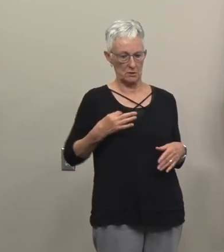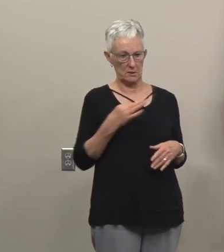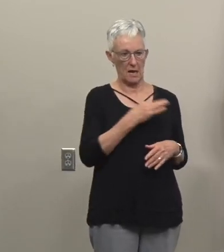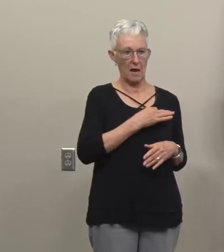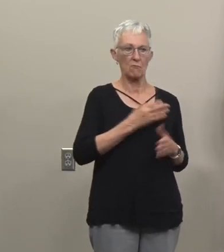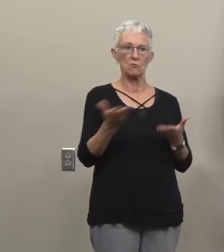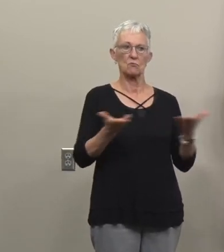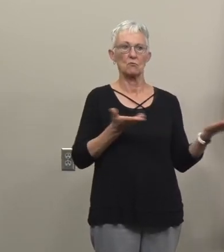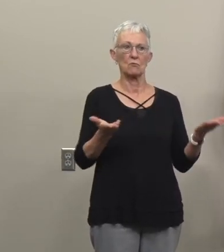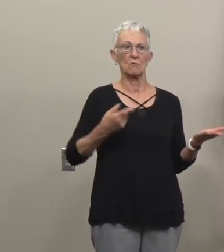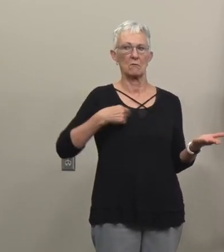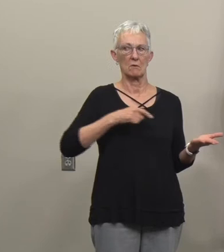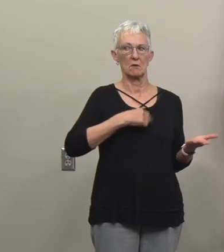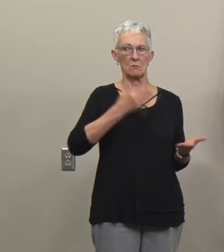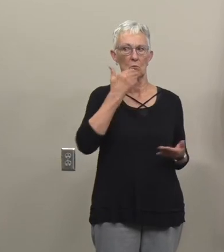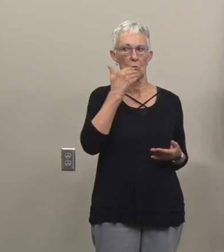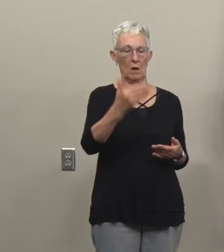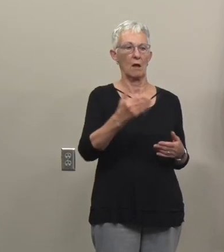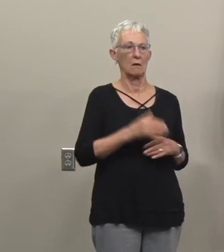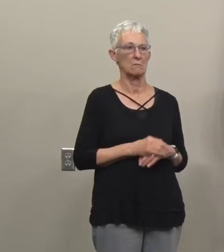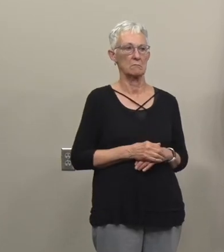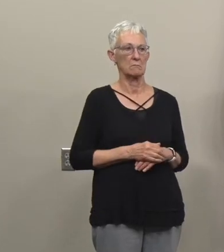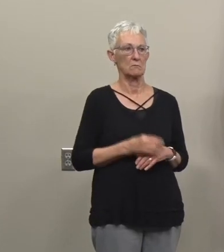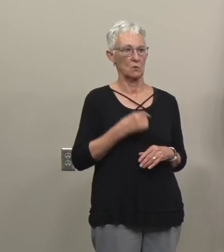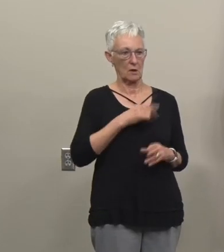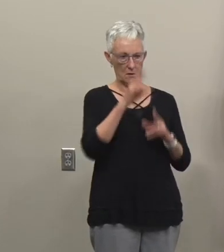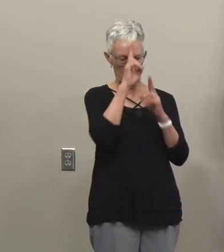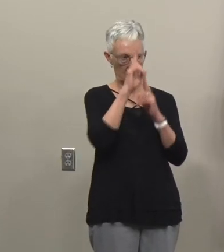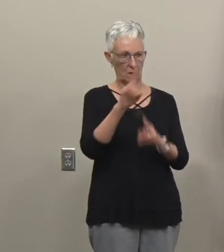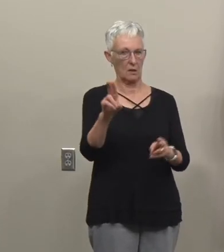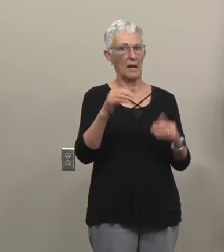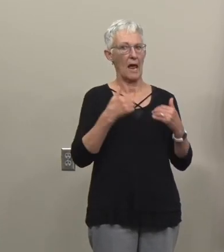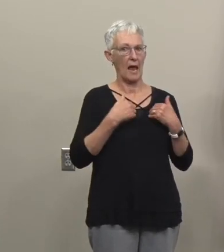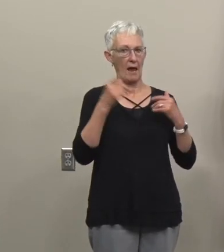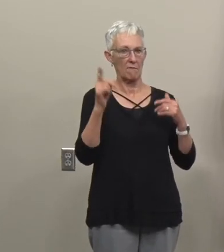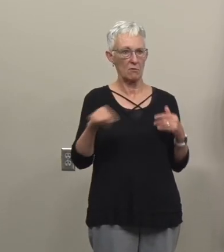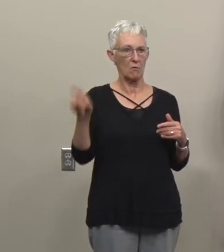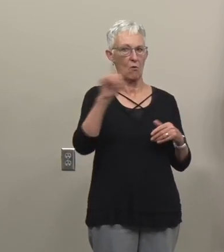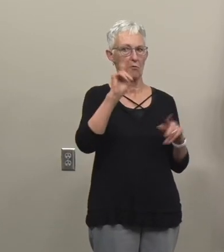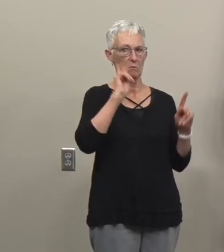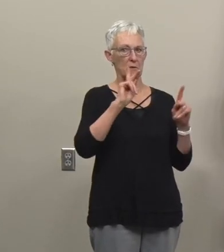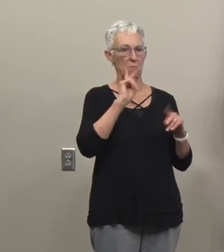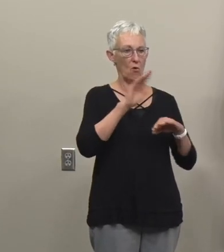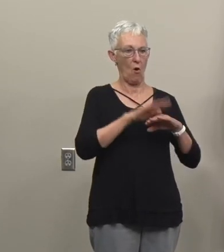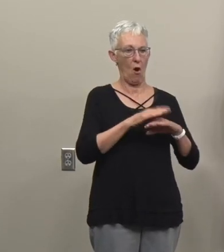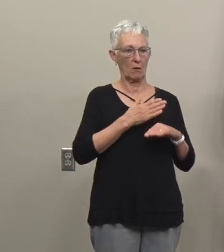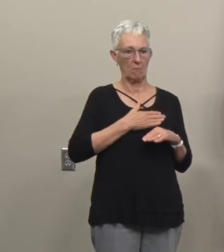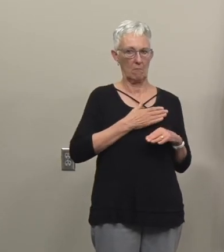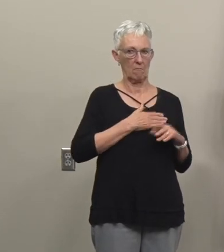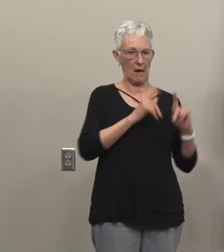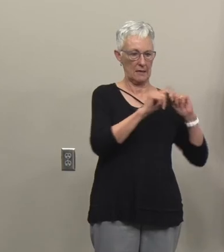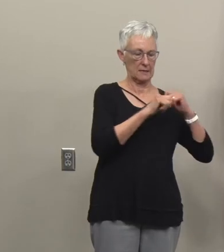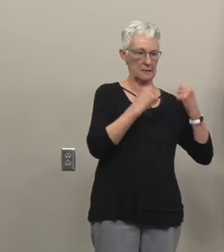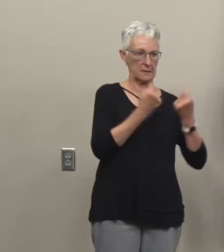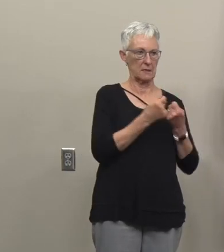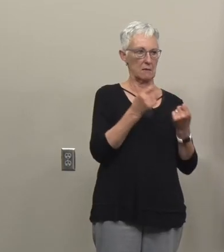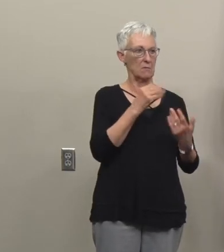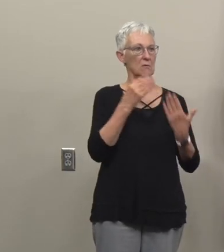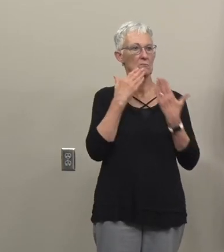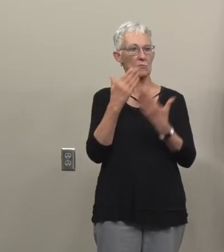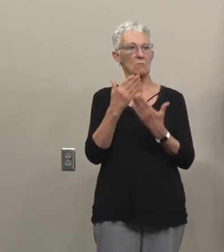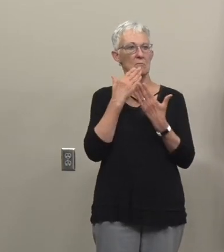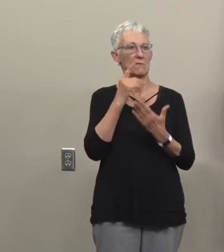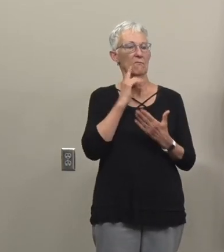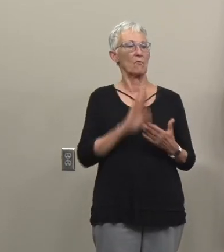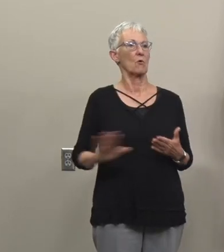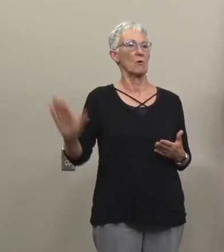this unprecedented time. I'm so honored to have them as a part of my cabinet, and I'm truly grateful for their service to